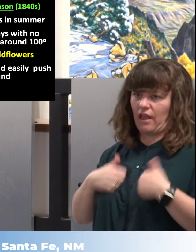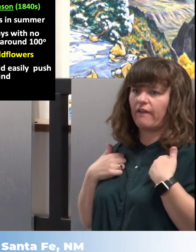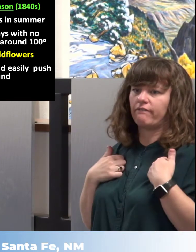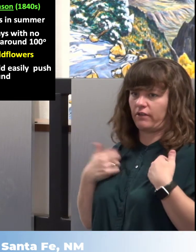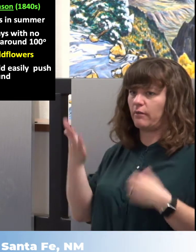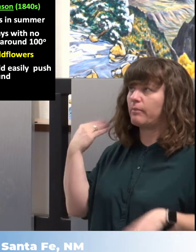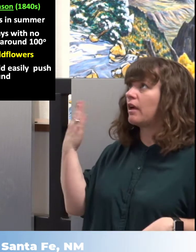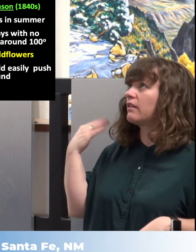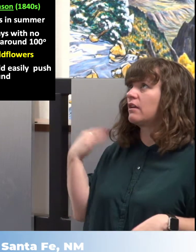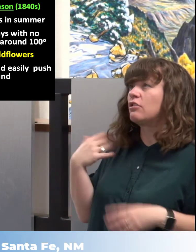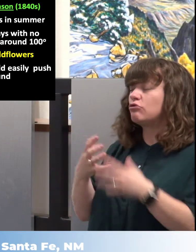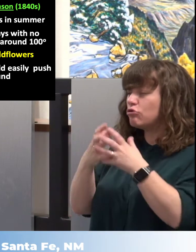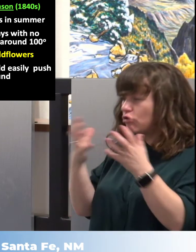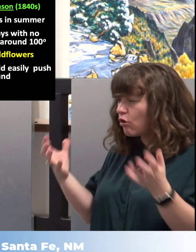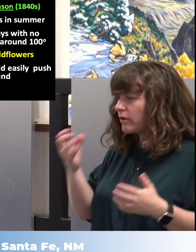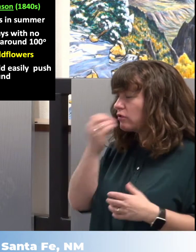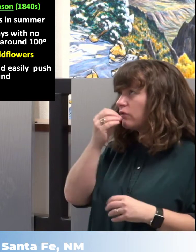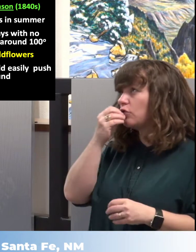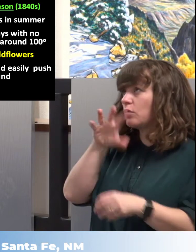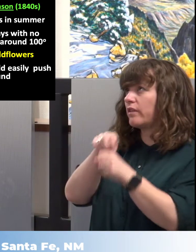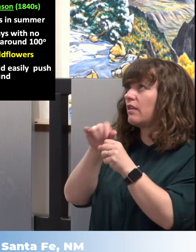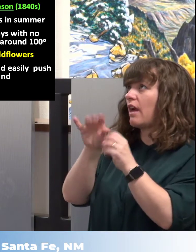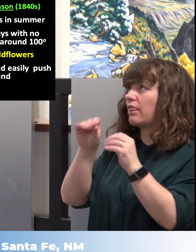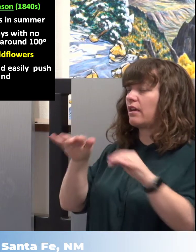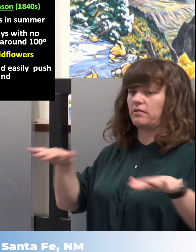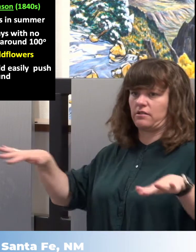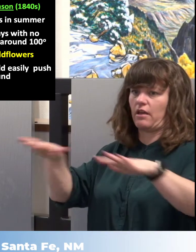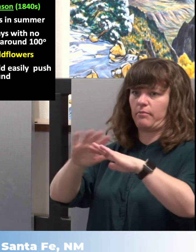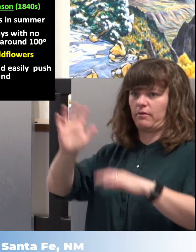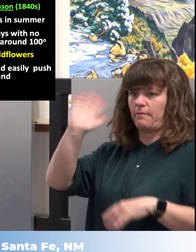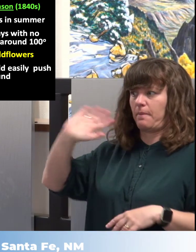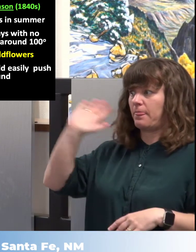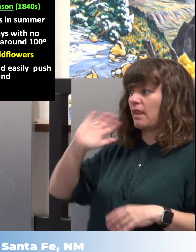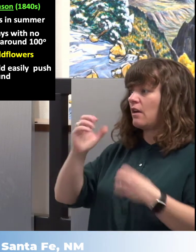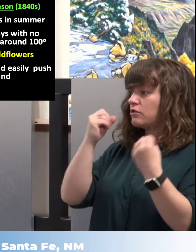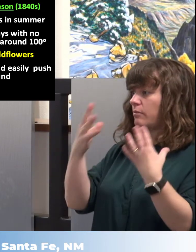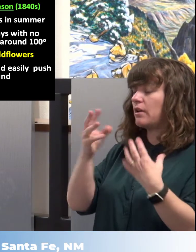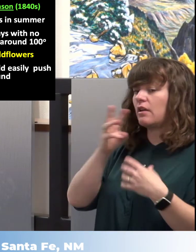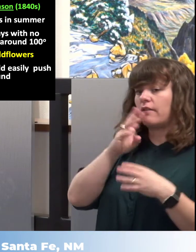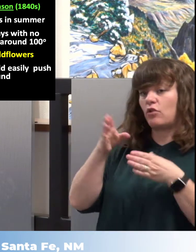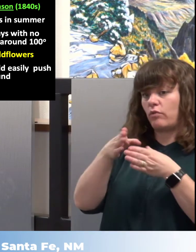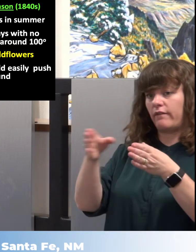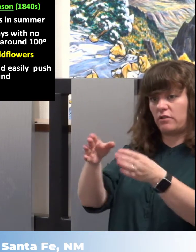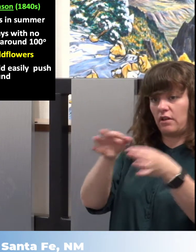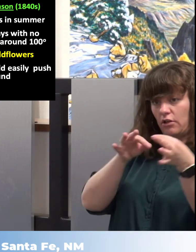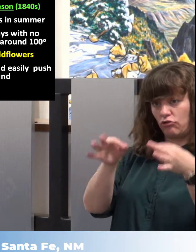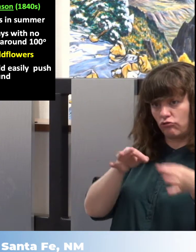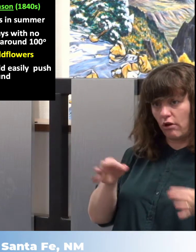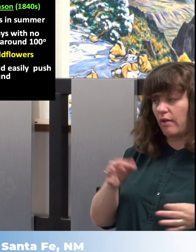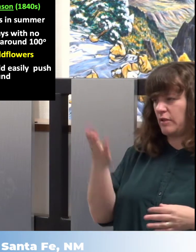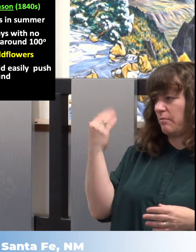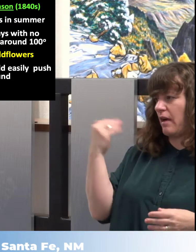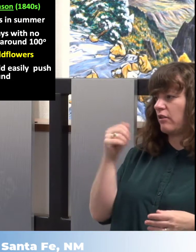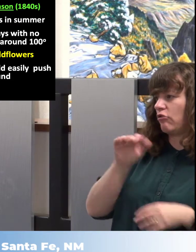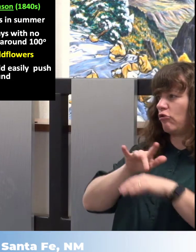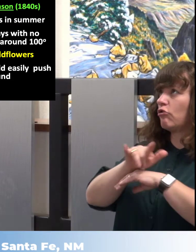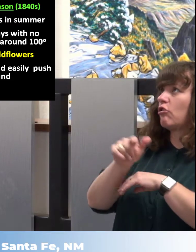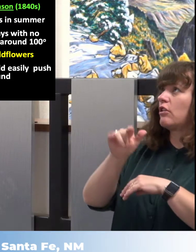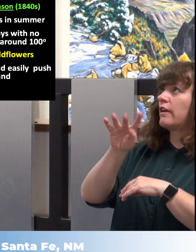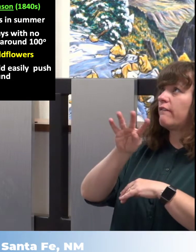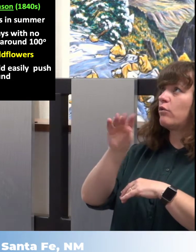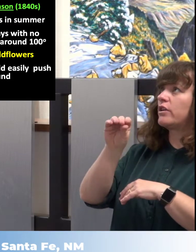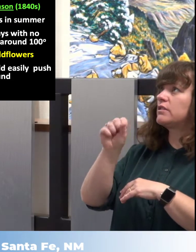There was so much food in that landscape. Many of those rivers that he describes, the wetlands that he describes back in 1843, they're not there now.